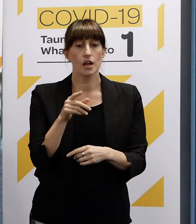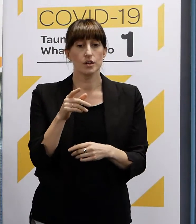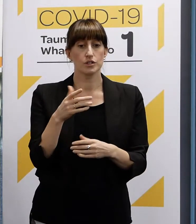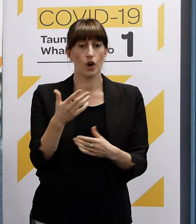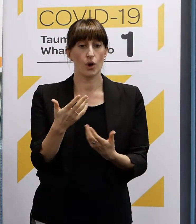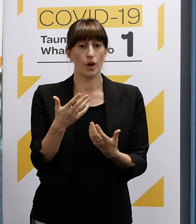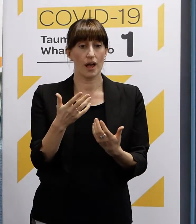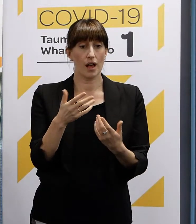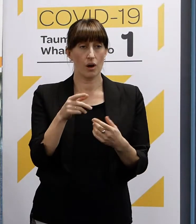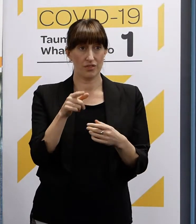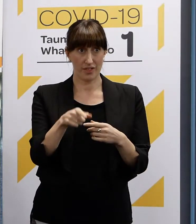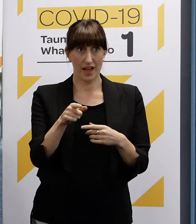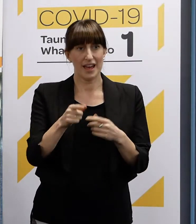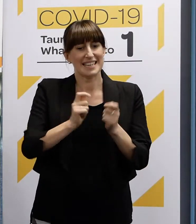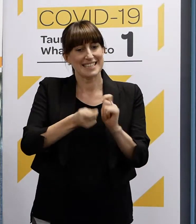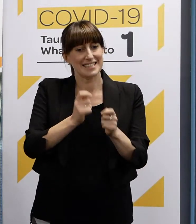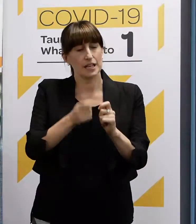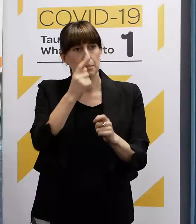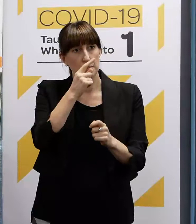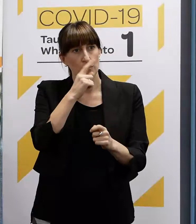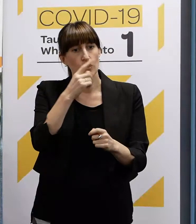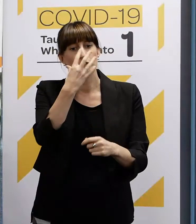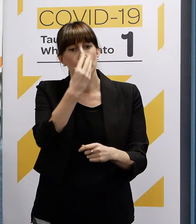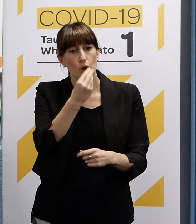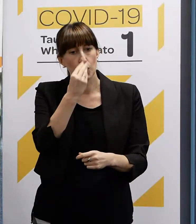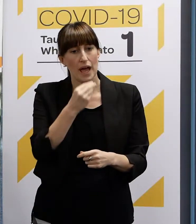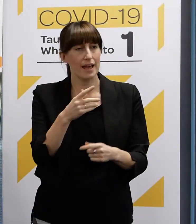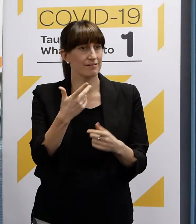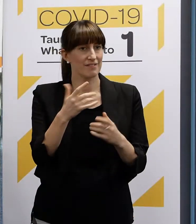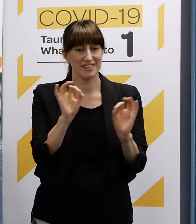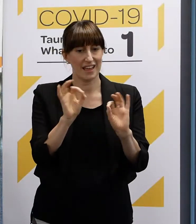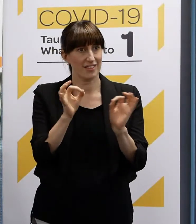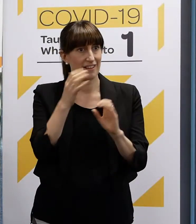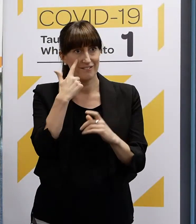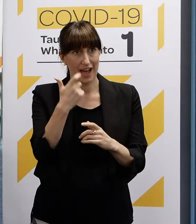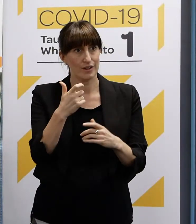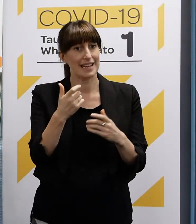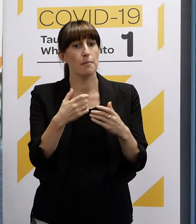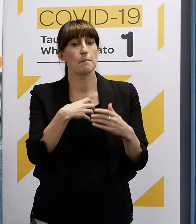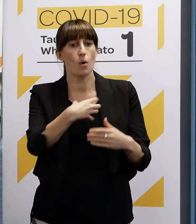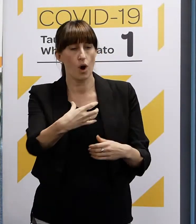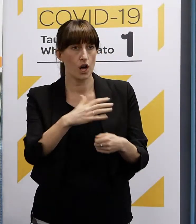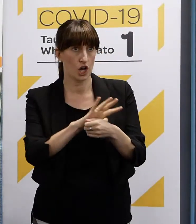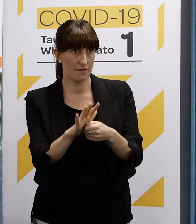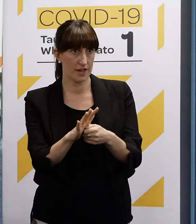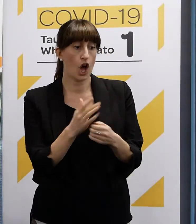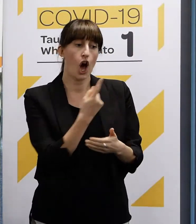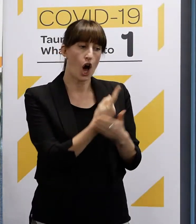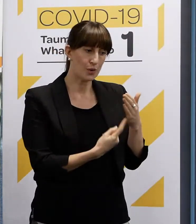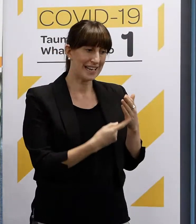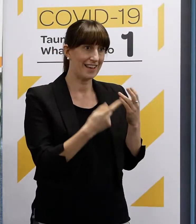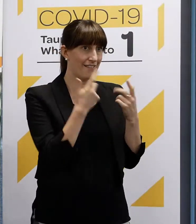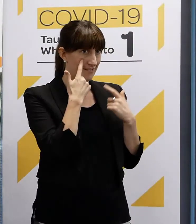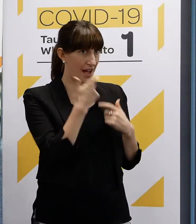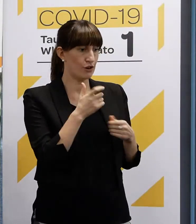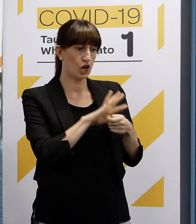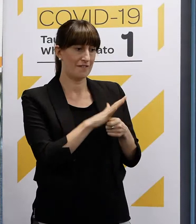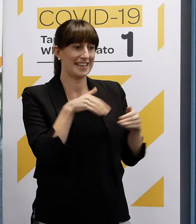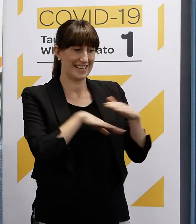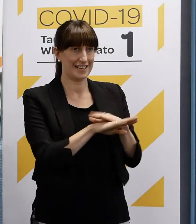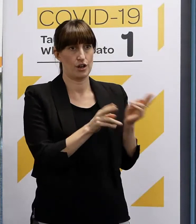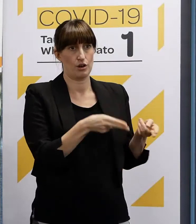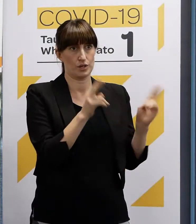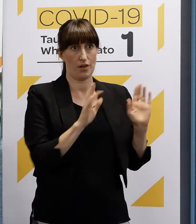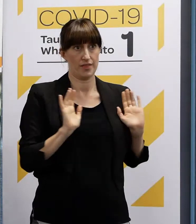and we are not detecting any COVID outside of our managed isolation facilities. Why guests at